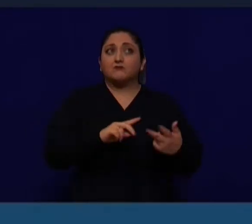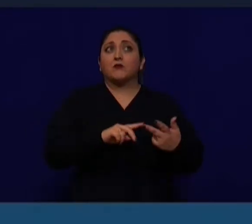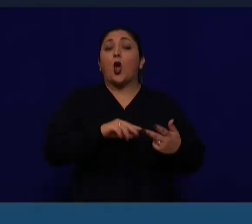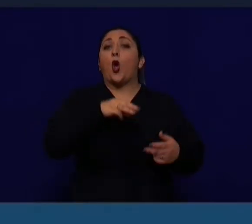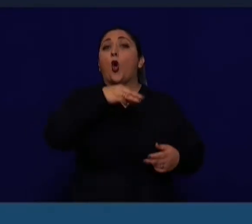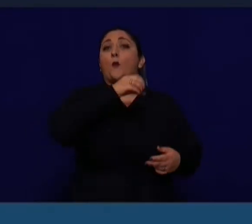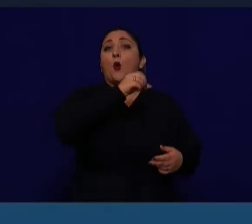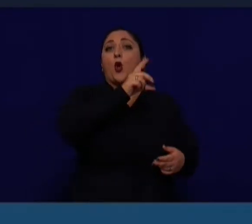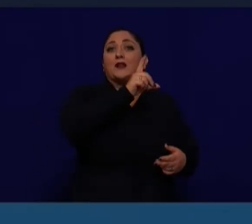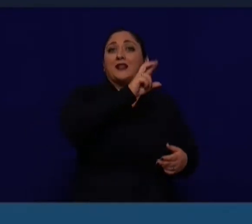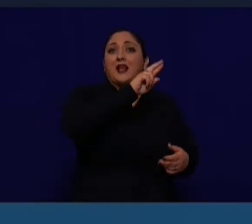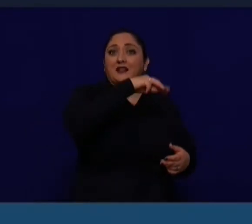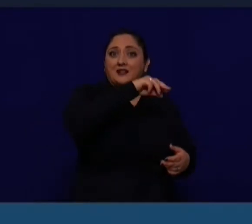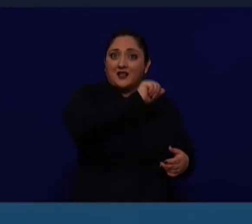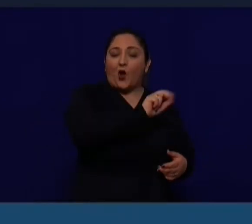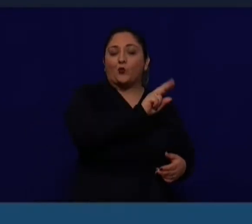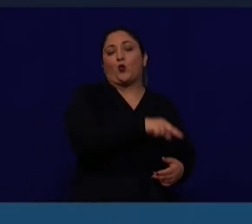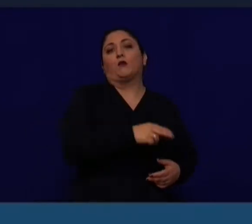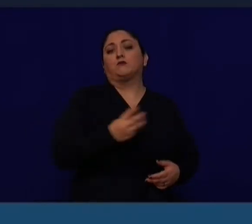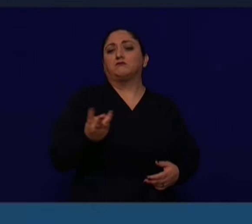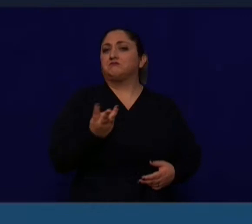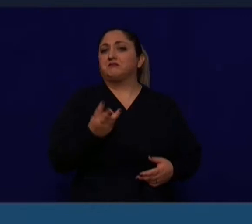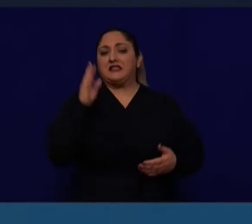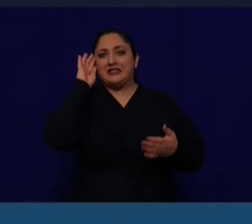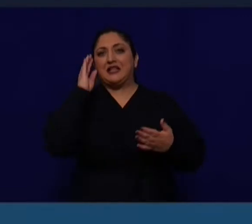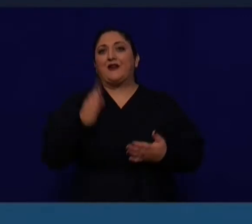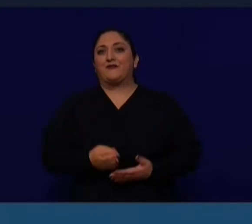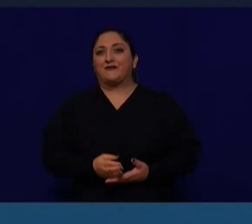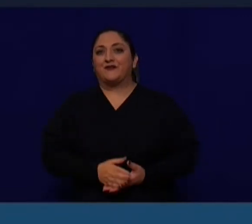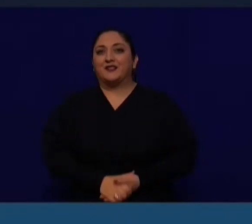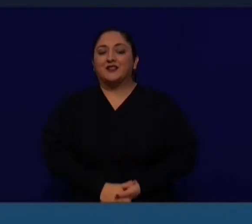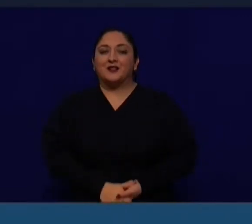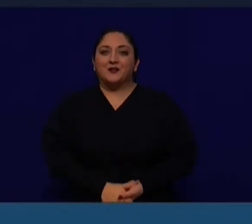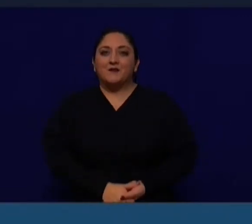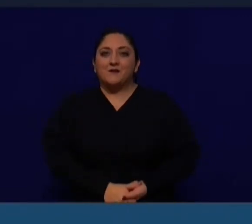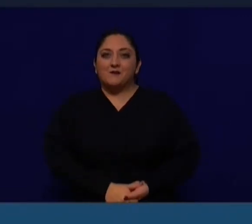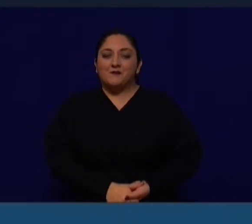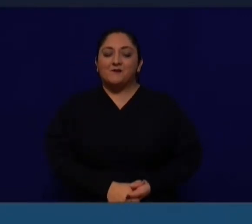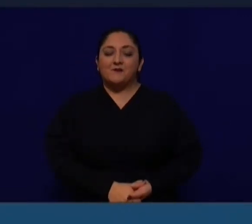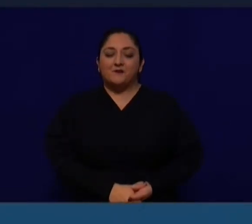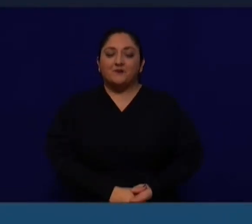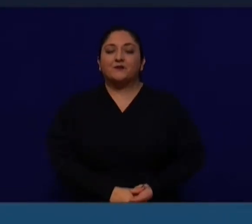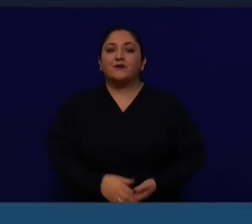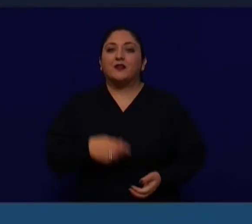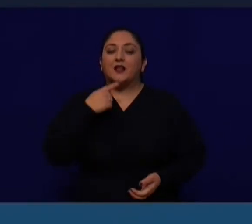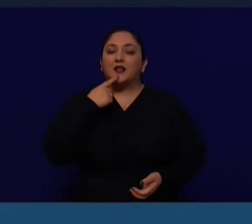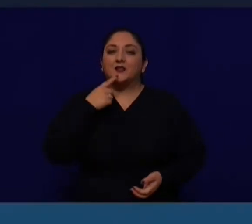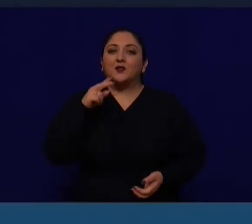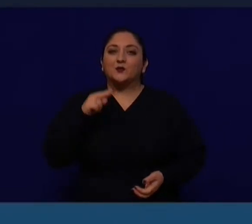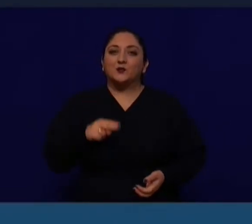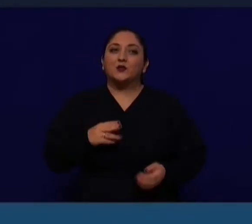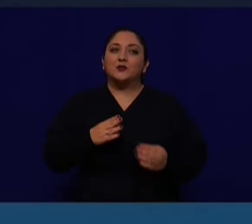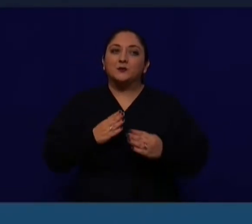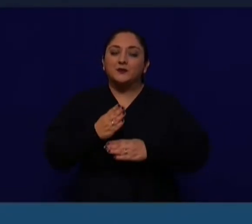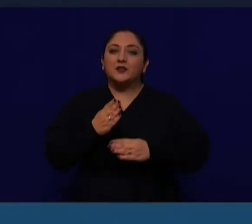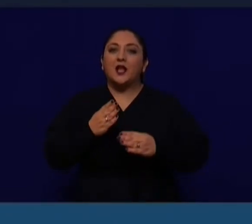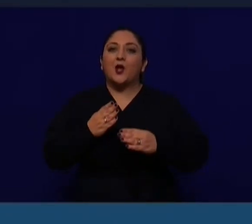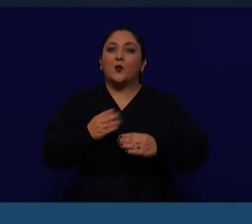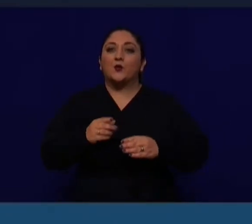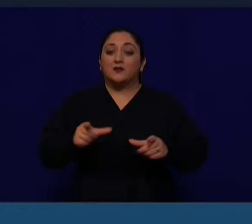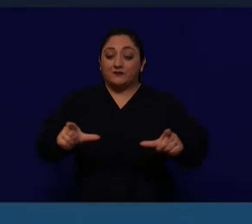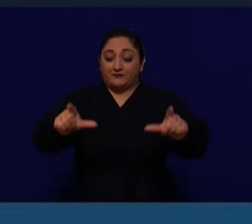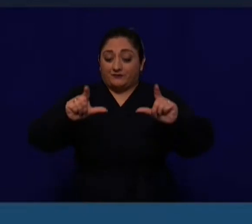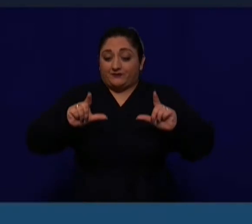huma safe u għandna inkomplu naħduhom. Meta aħna semmejna wkoll li aħna ħanibdew ukoll nibagħtu l-inviti